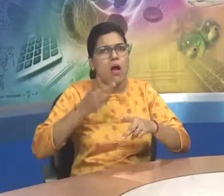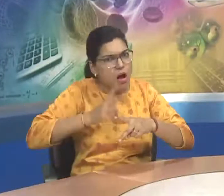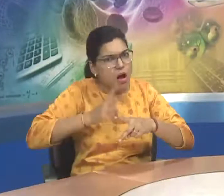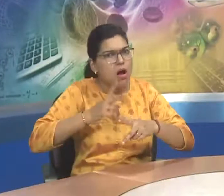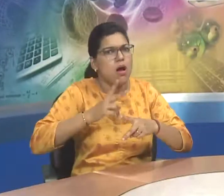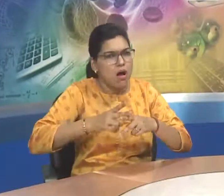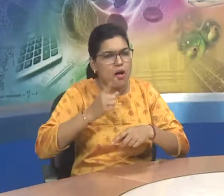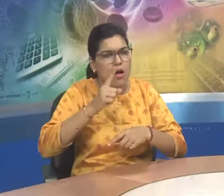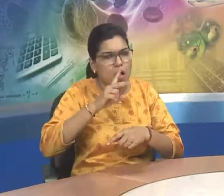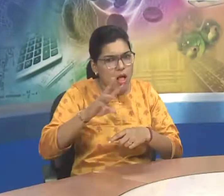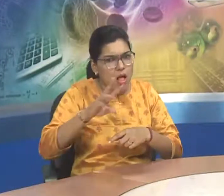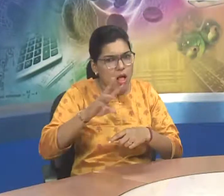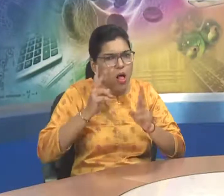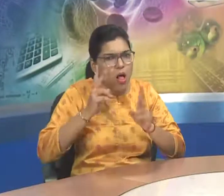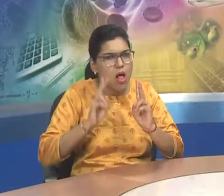along with